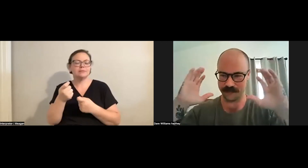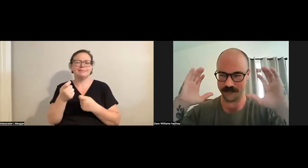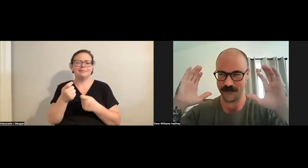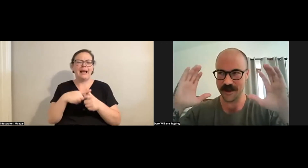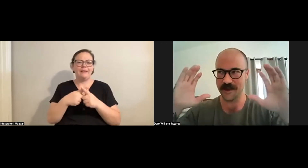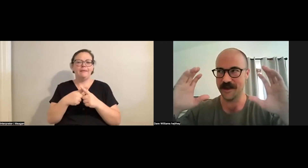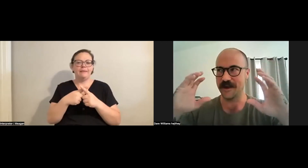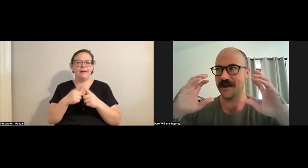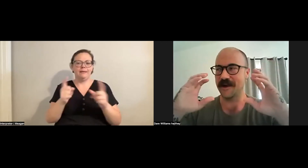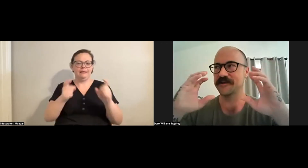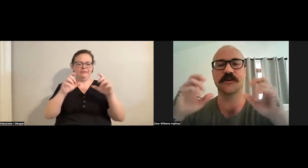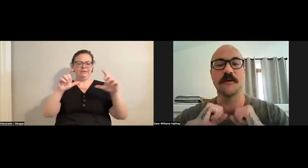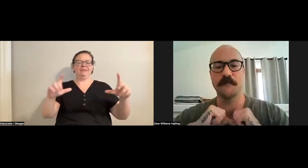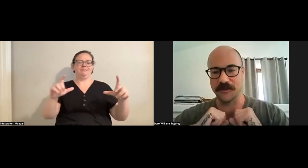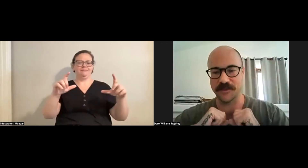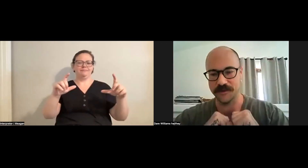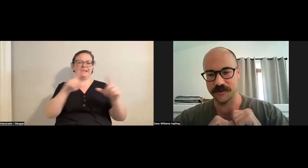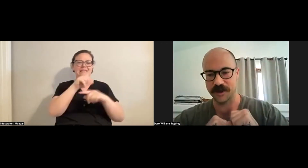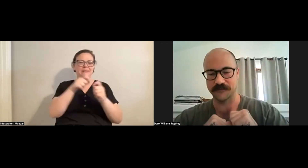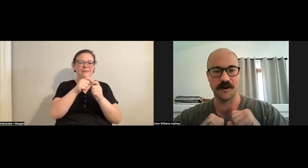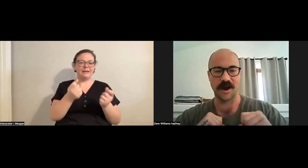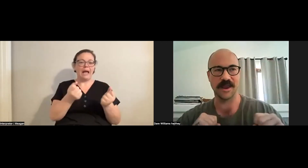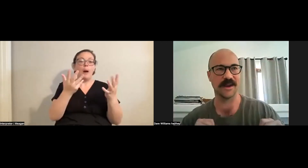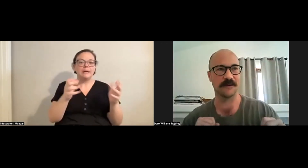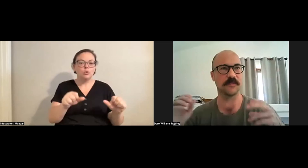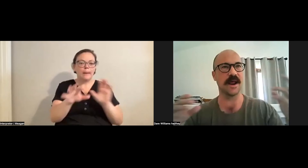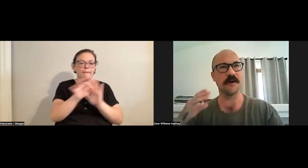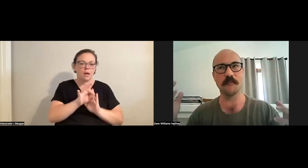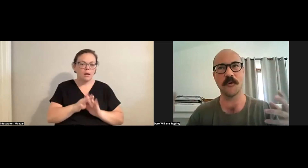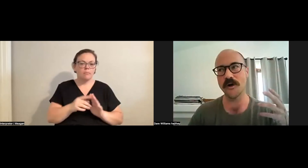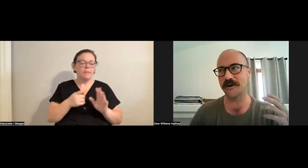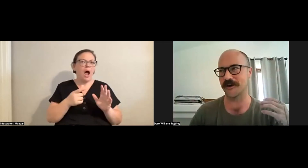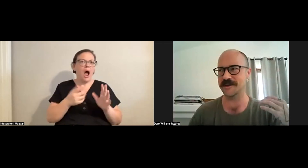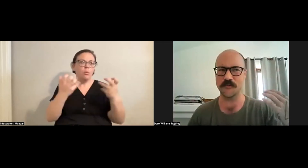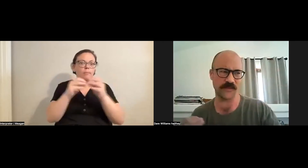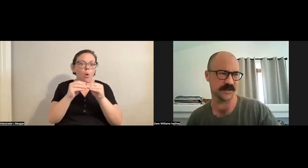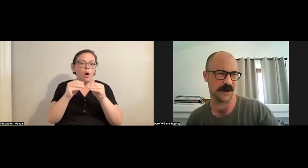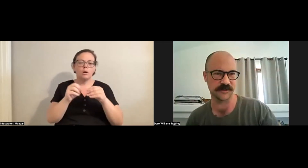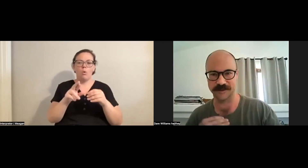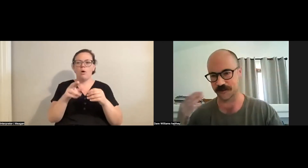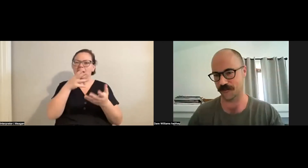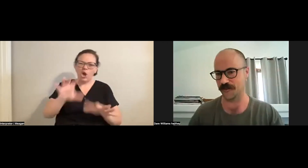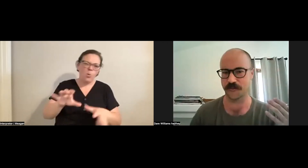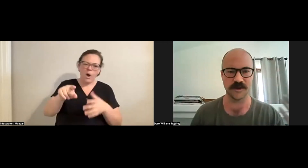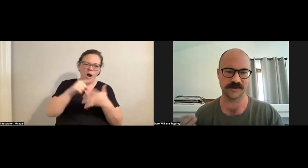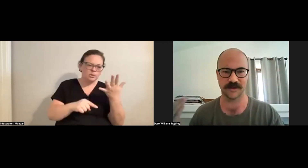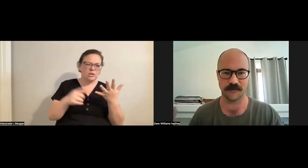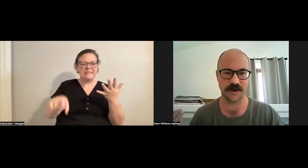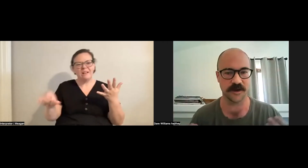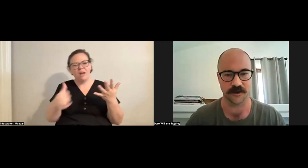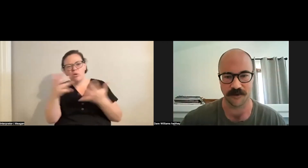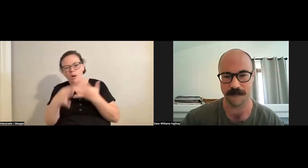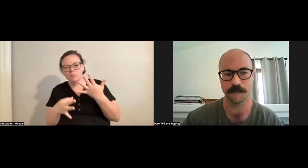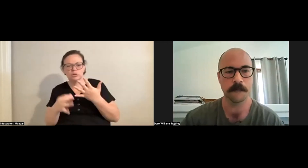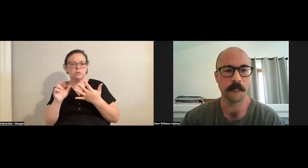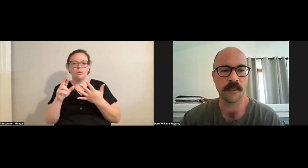a certain amount that you can pick from, right? And I'm like, but I want more, or I don't want these options, or what's going on